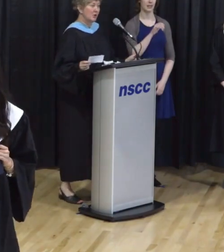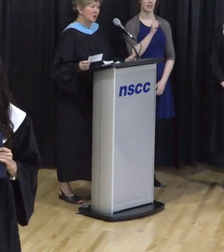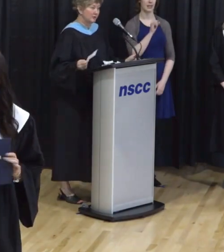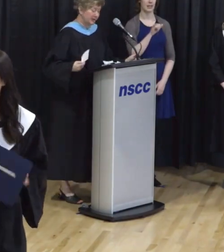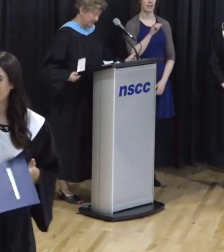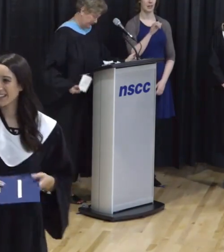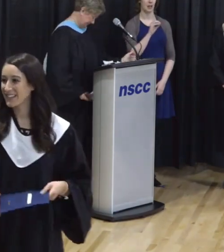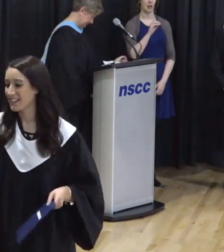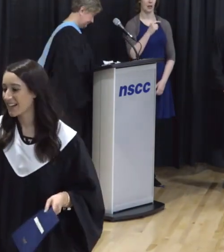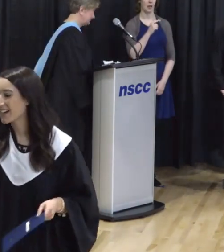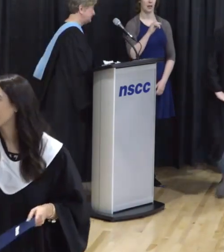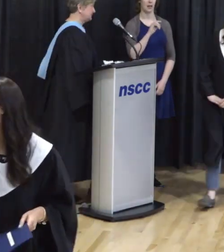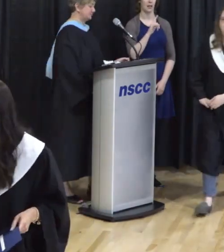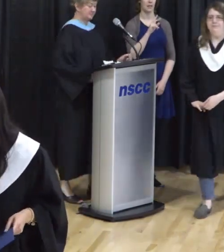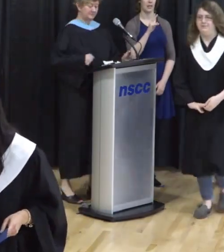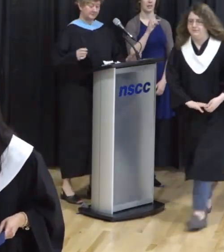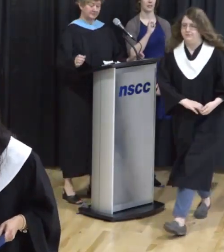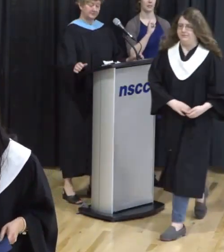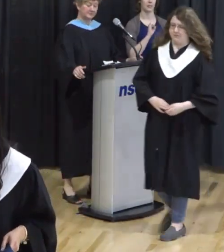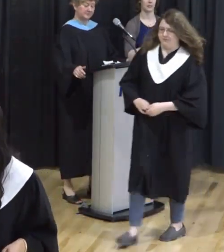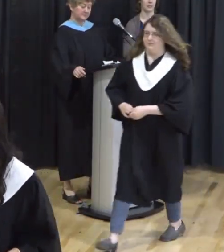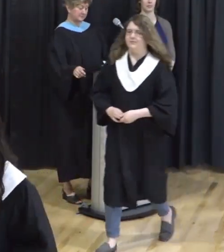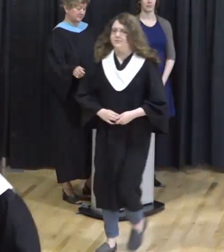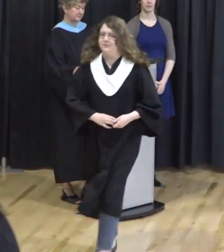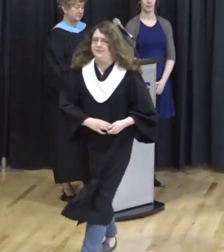Kelsey Ogilvie.